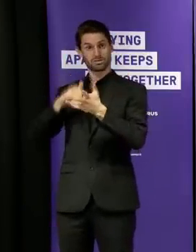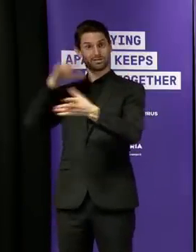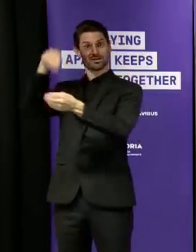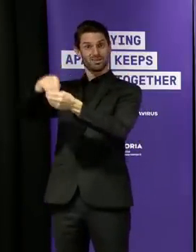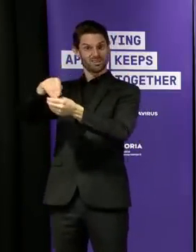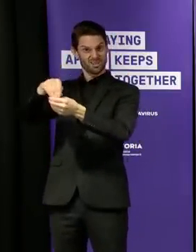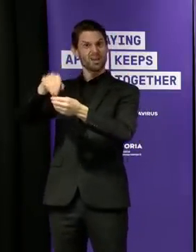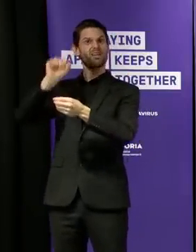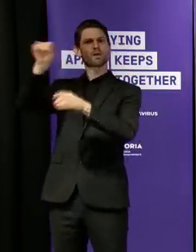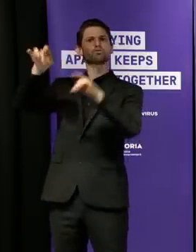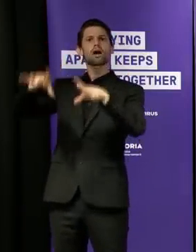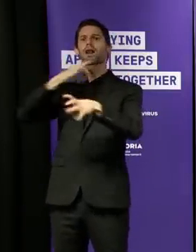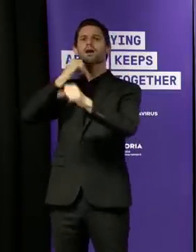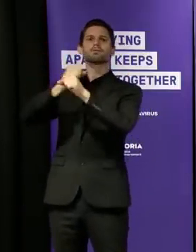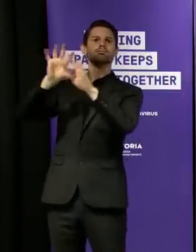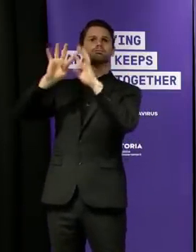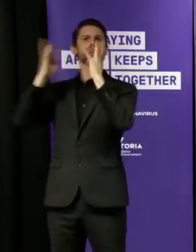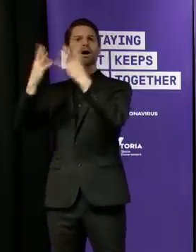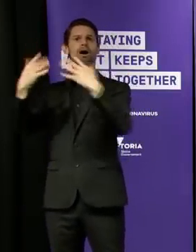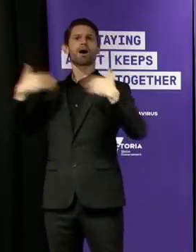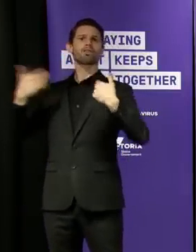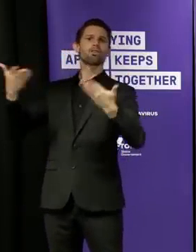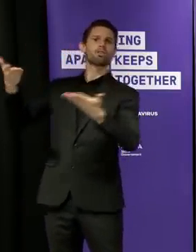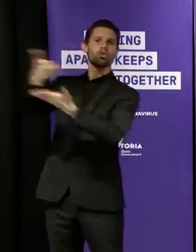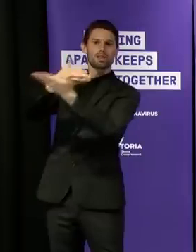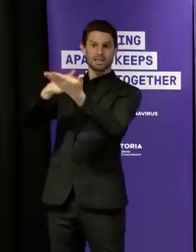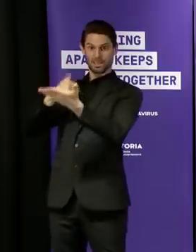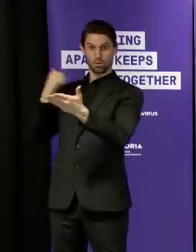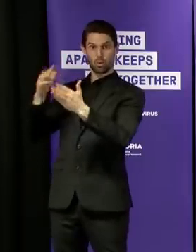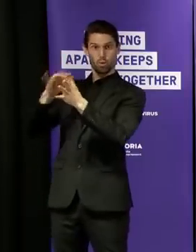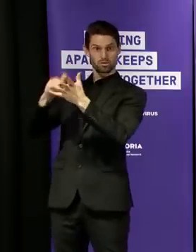this issue was discussed. Well, apparently it was discussed.